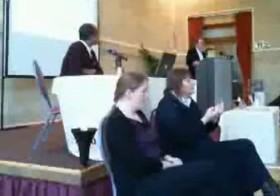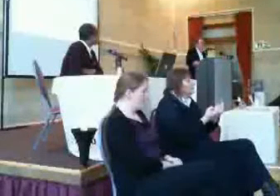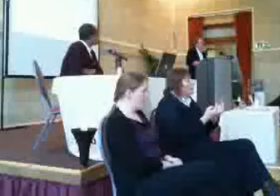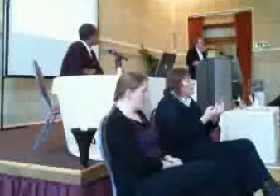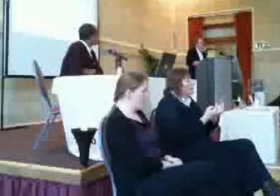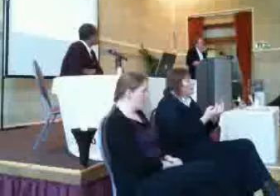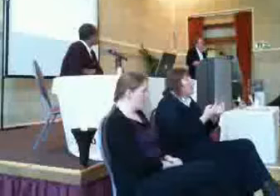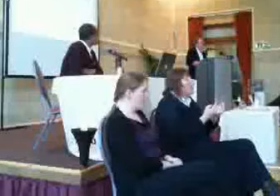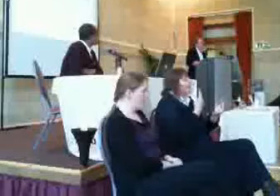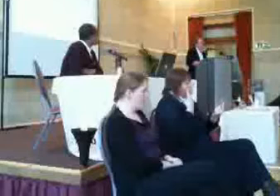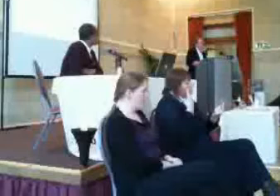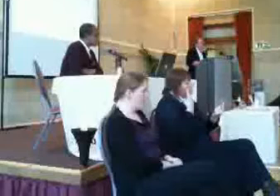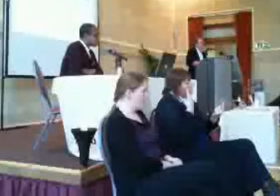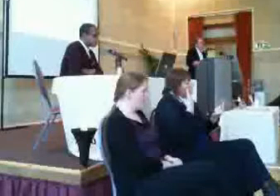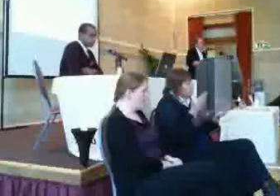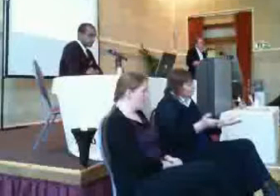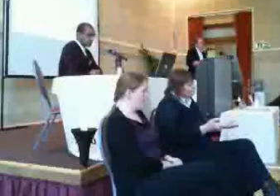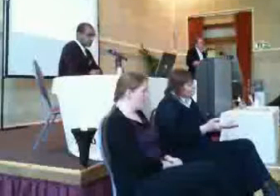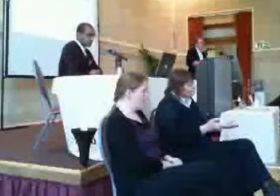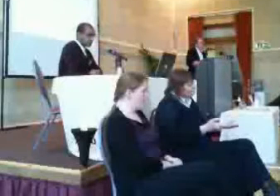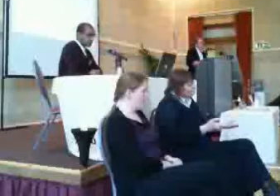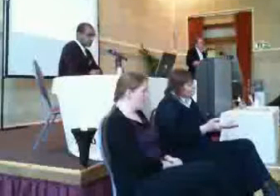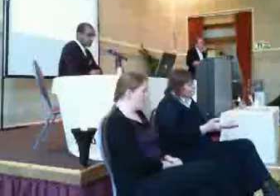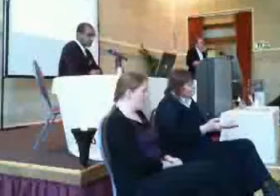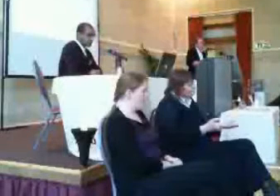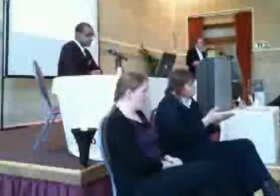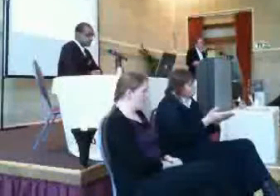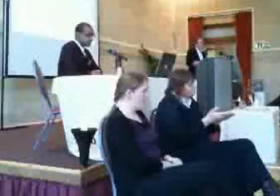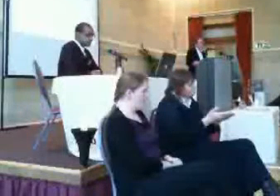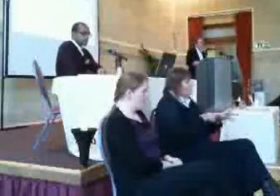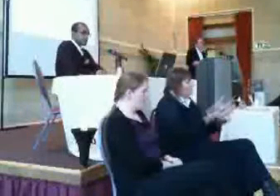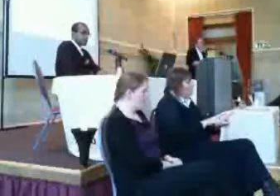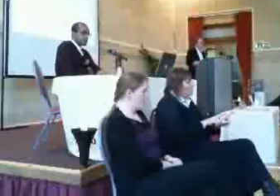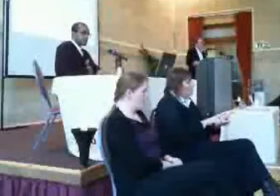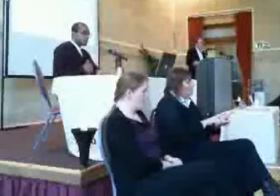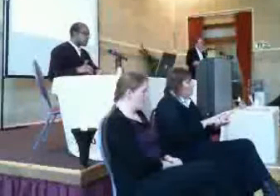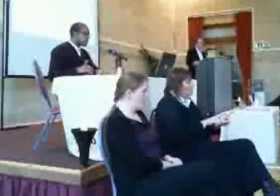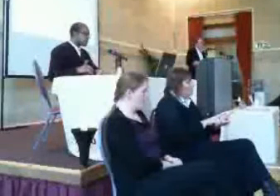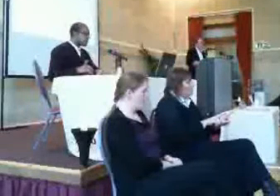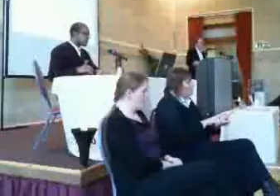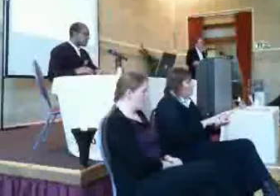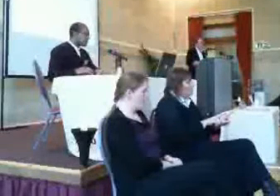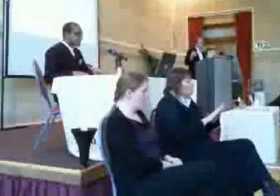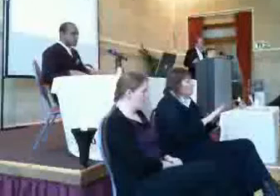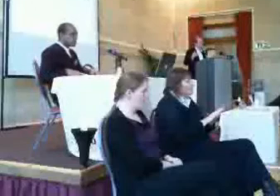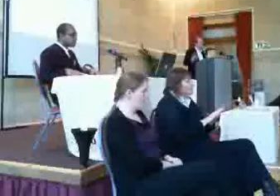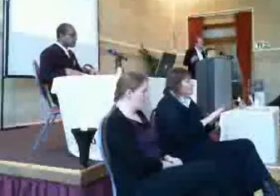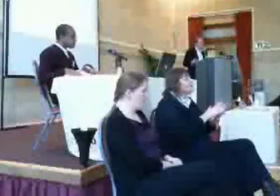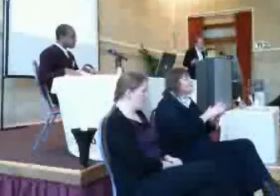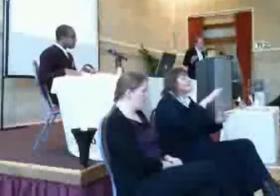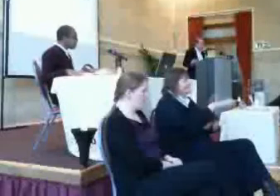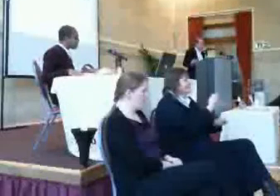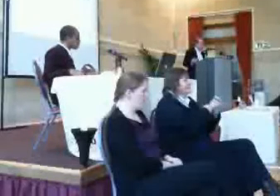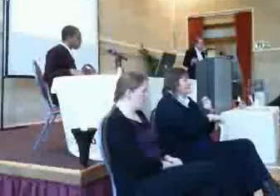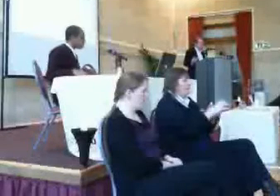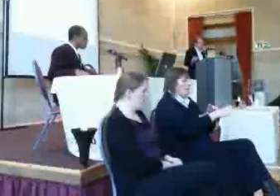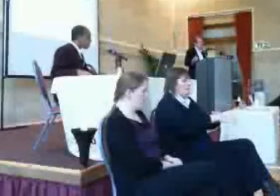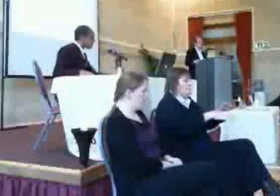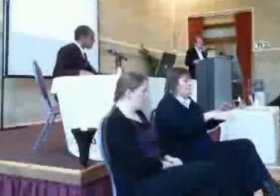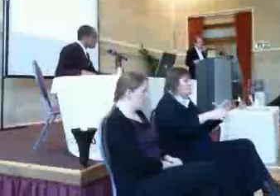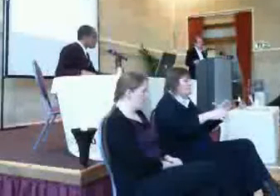best way to get to a whole population is via its children. The children are so much more